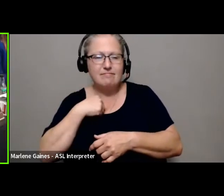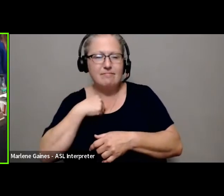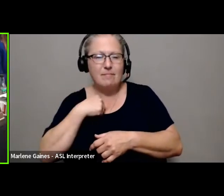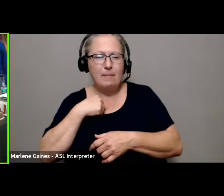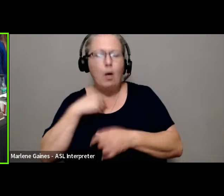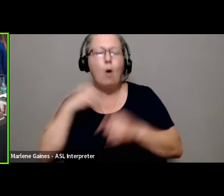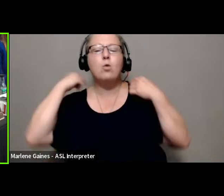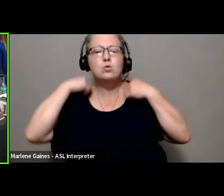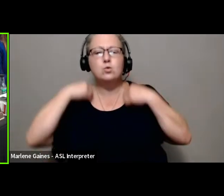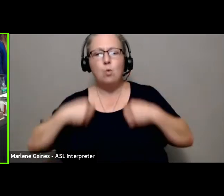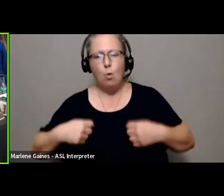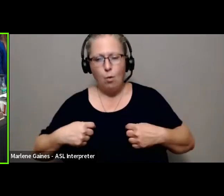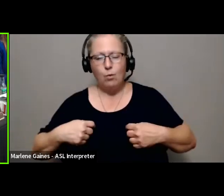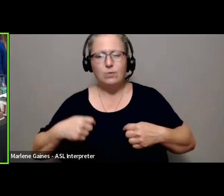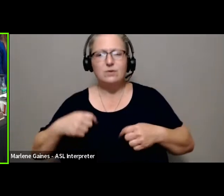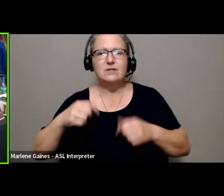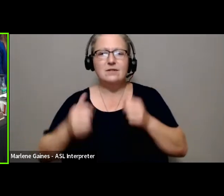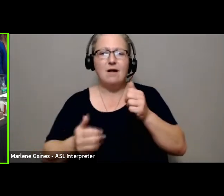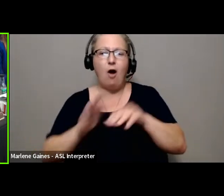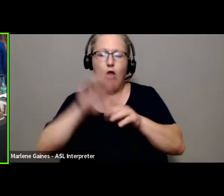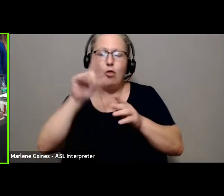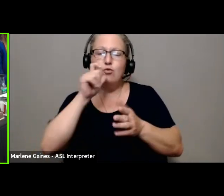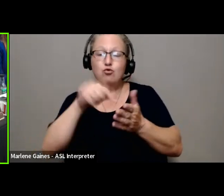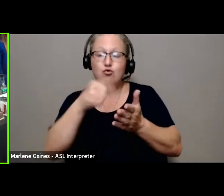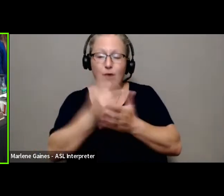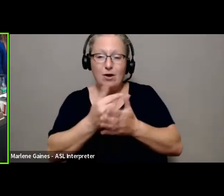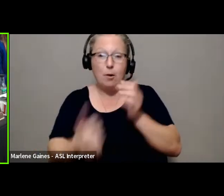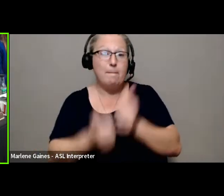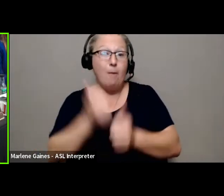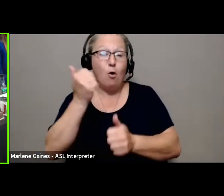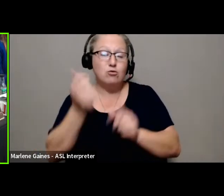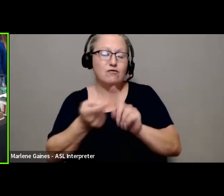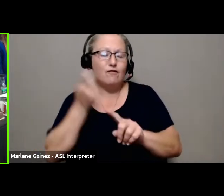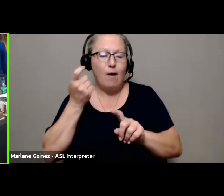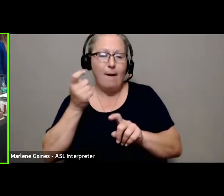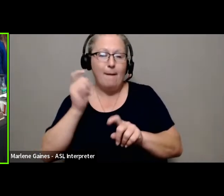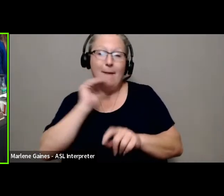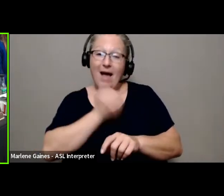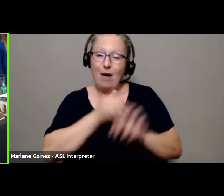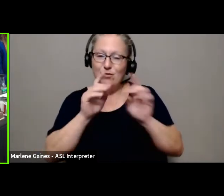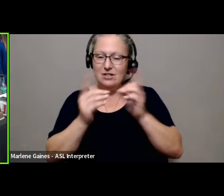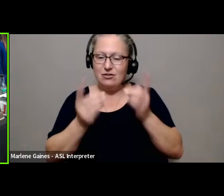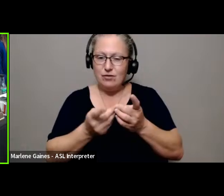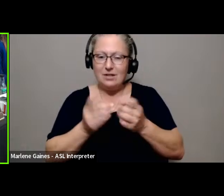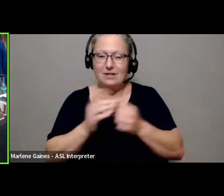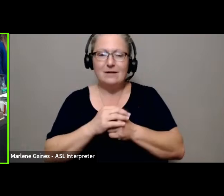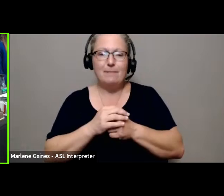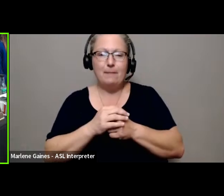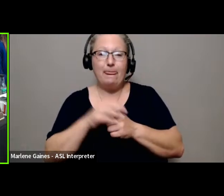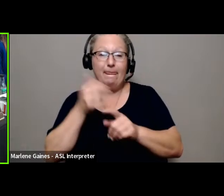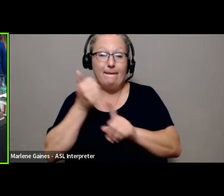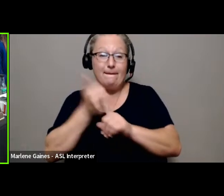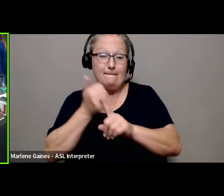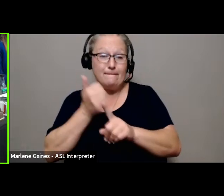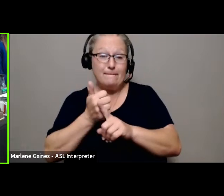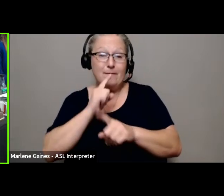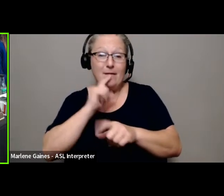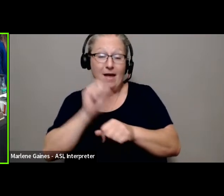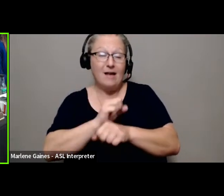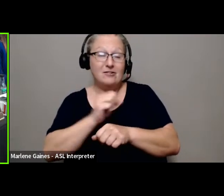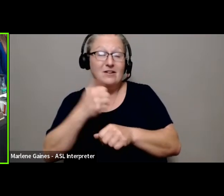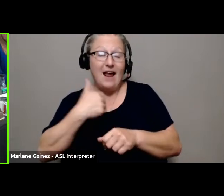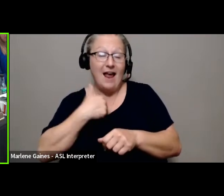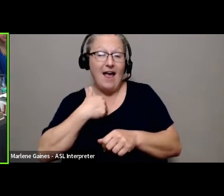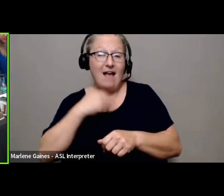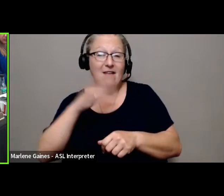stoles on the graduates, and the majority of them were from our district. And actually they had